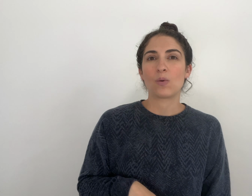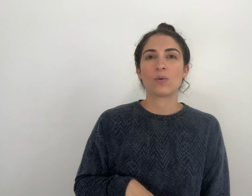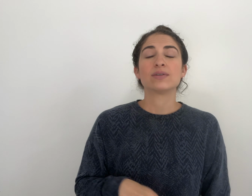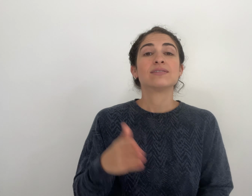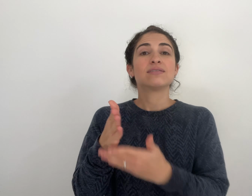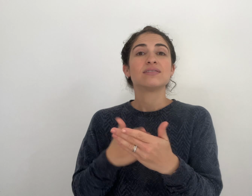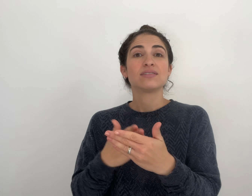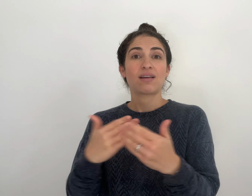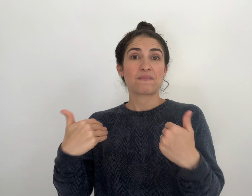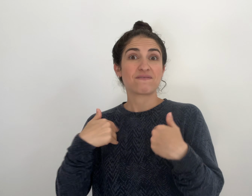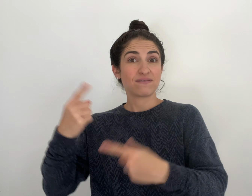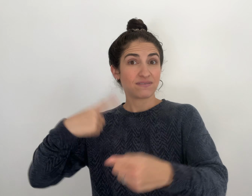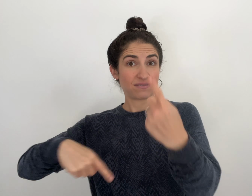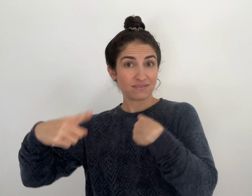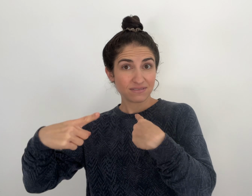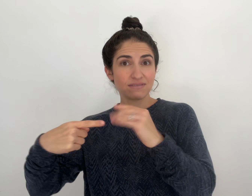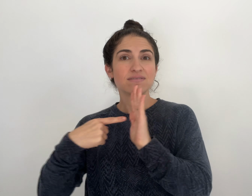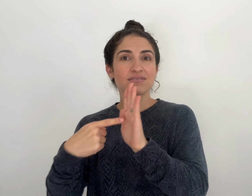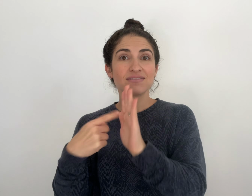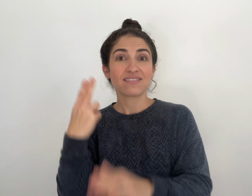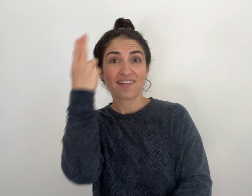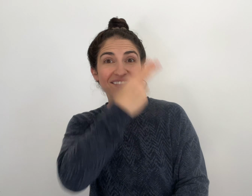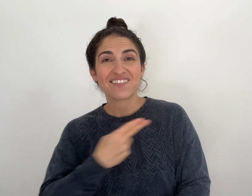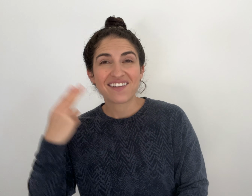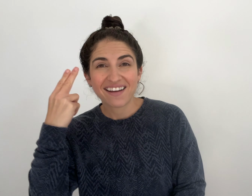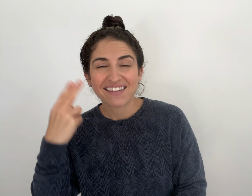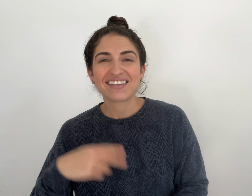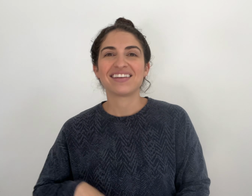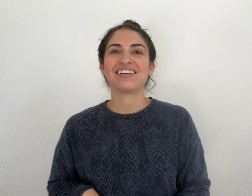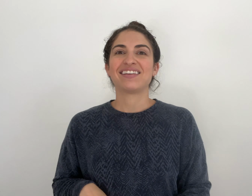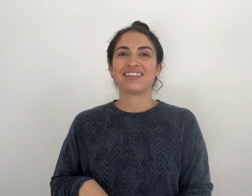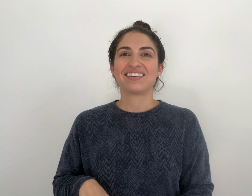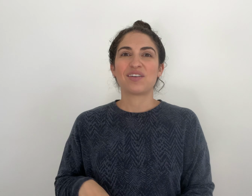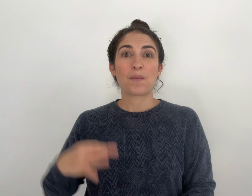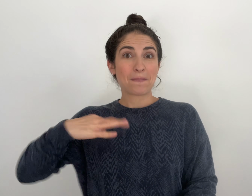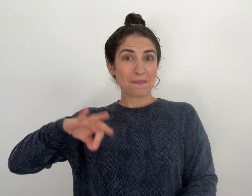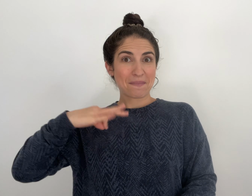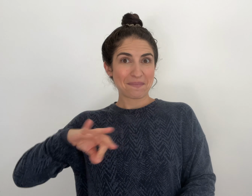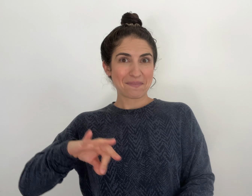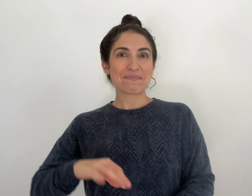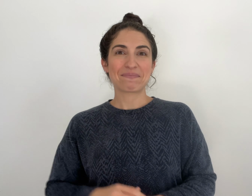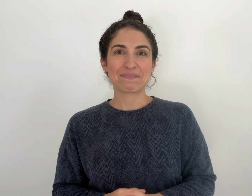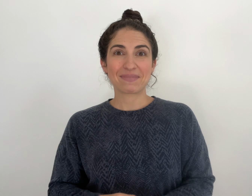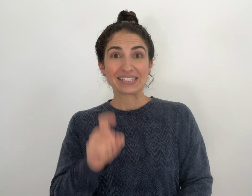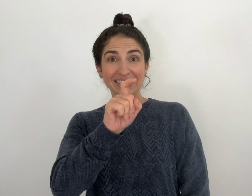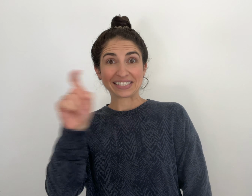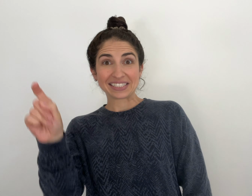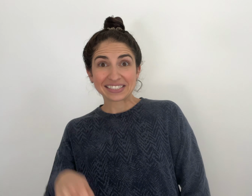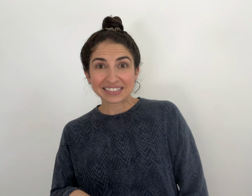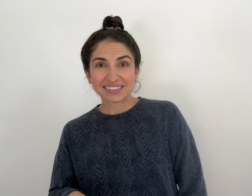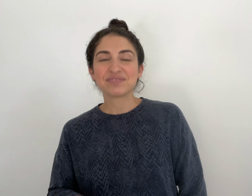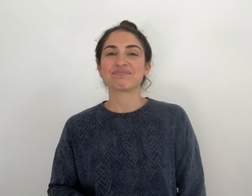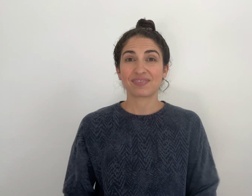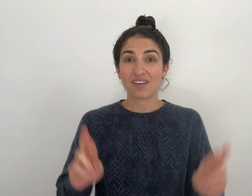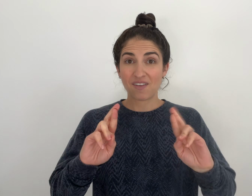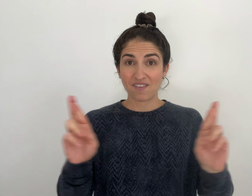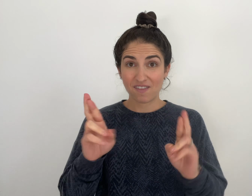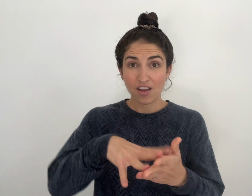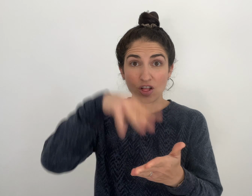Ohio. Some have signs like Hawaii or Maine, Texas. Ready